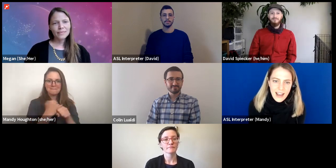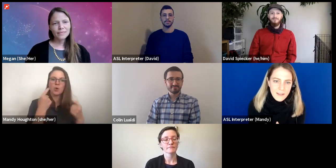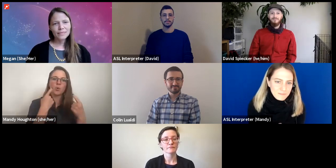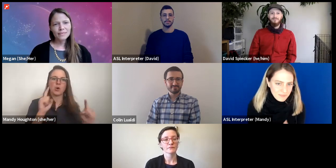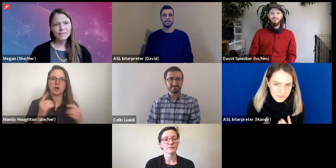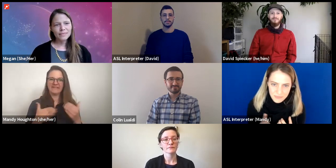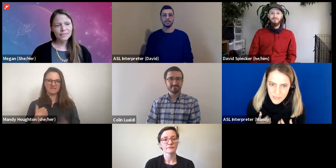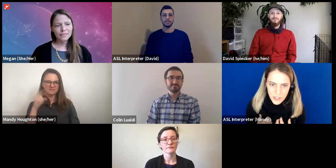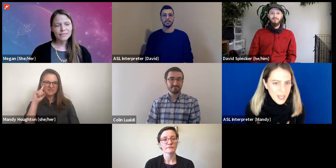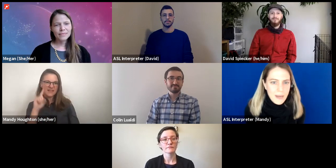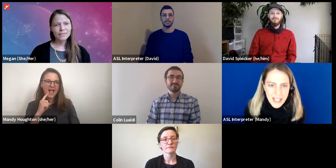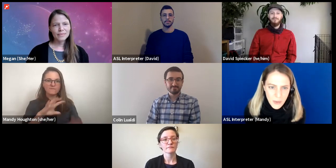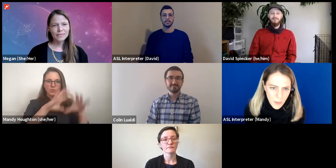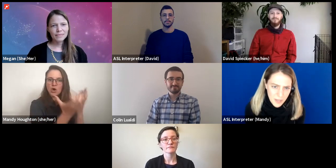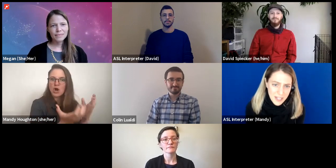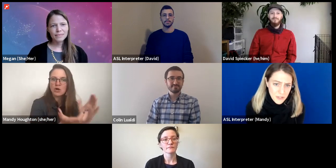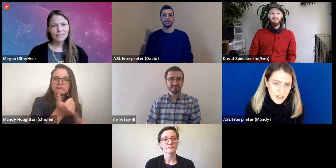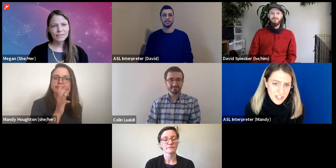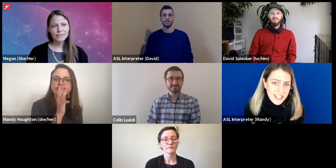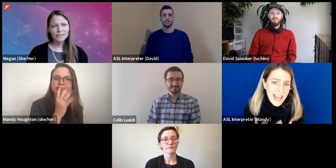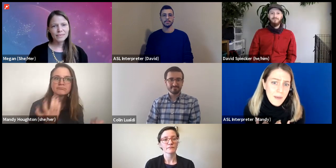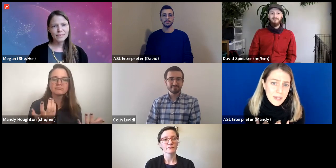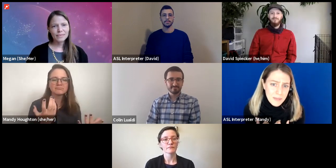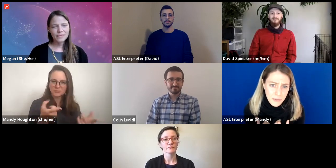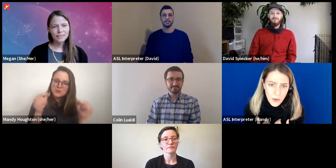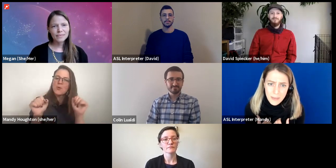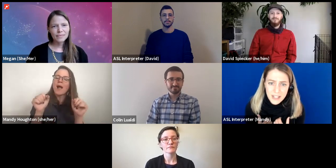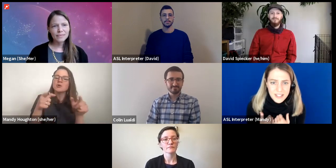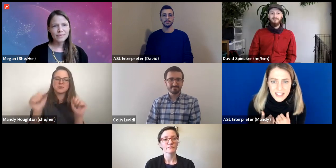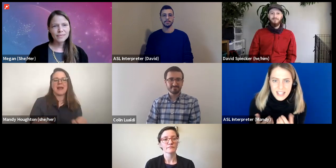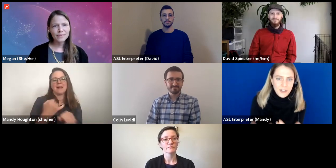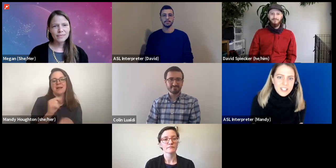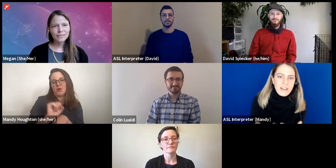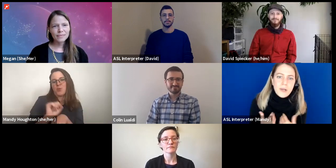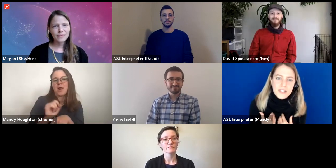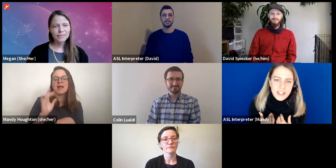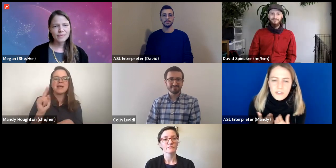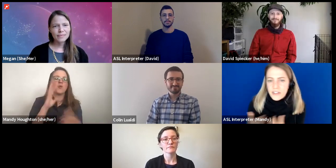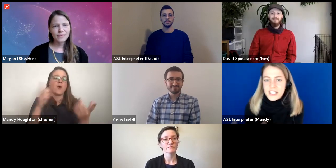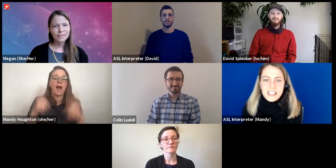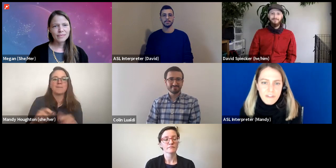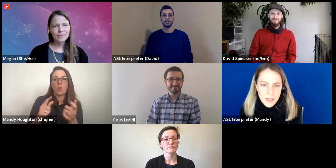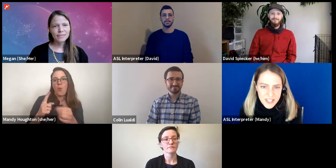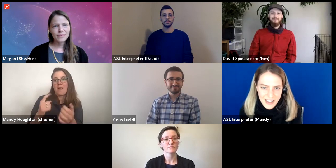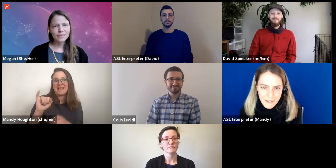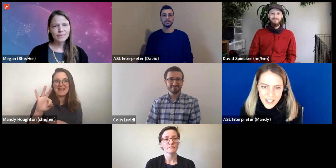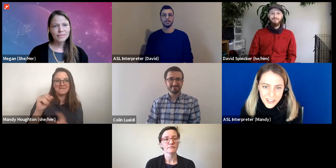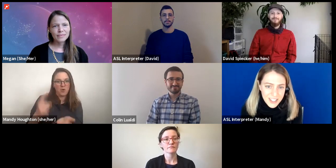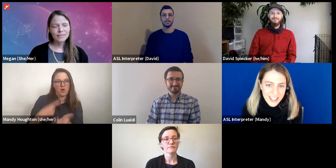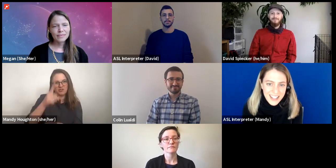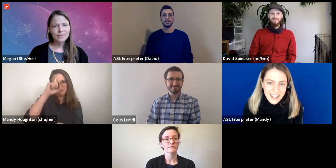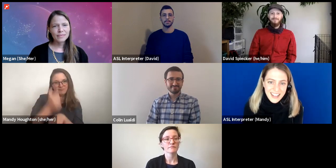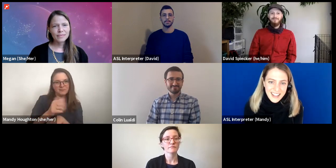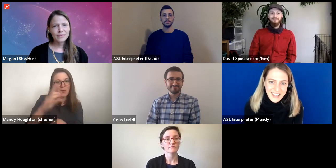that you can't make it work because you've never seen it happen before. Because let's say if you're a deaf person, you've never seen a deaf person in that